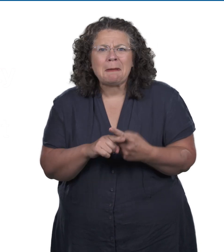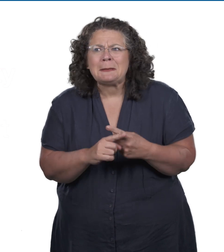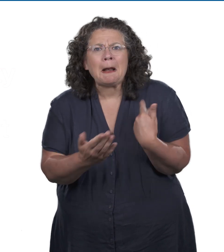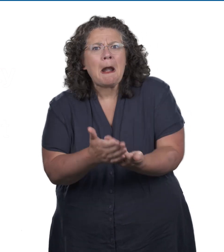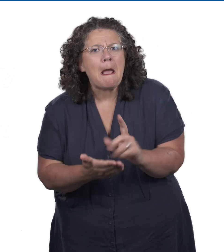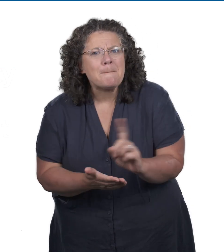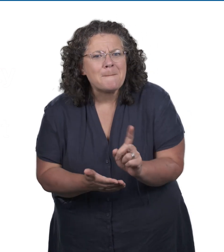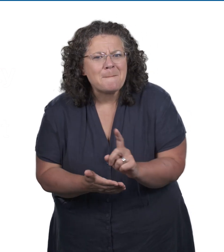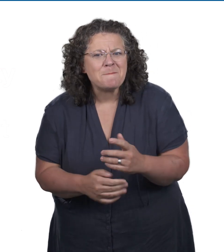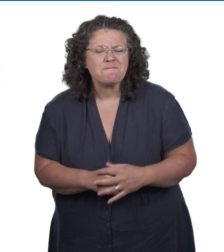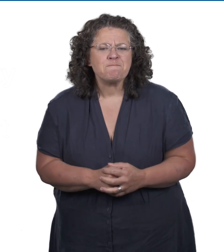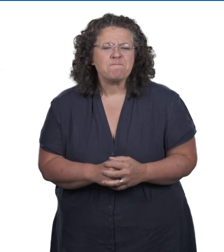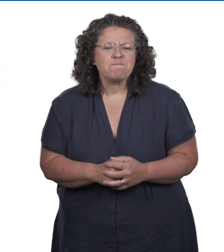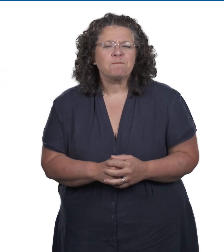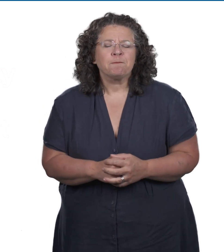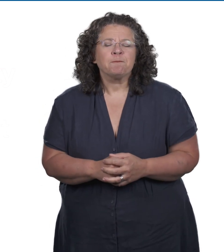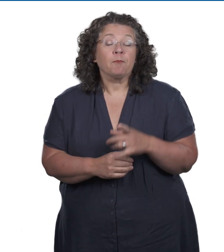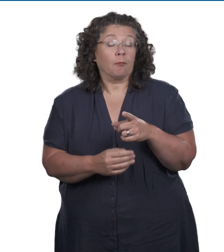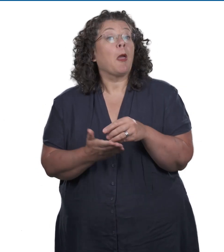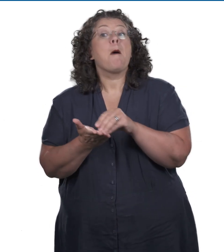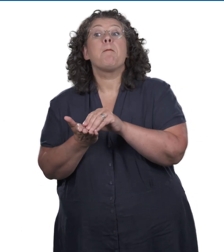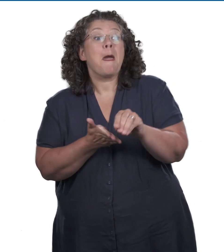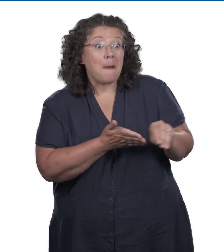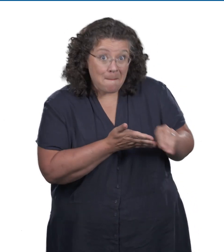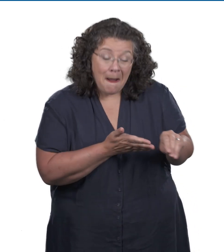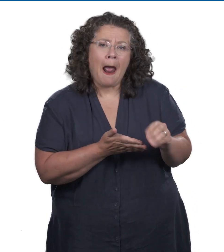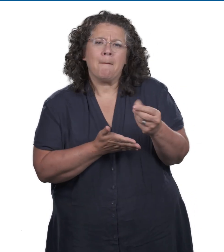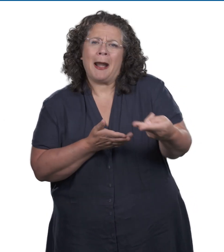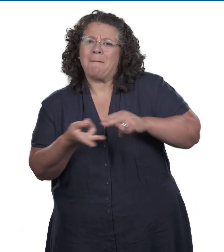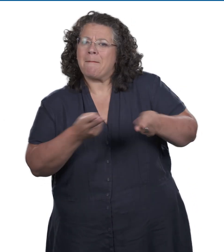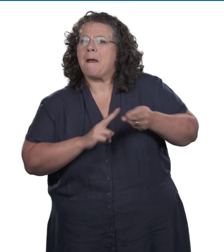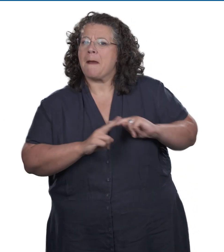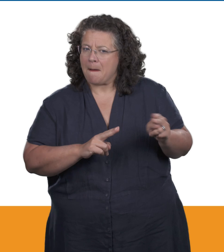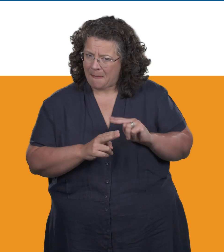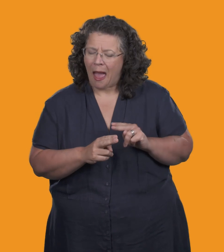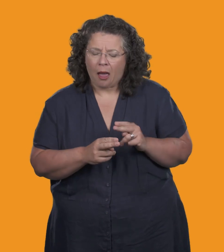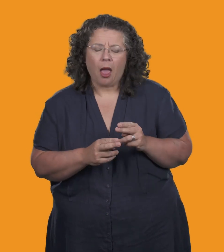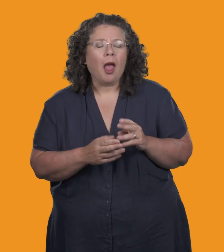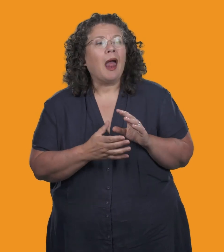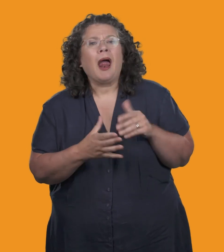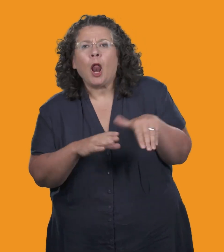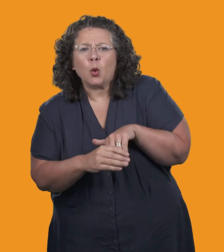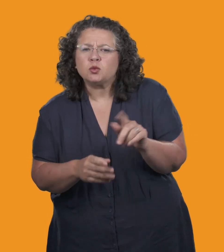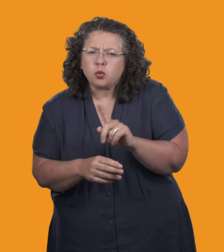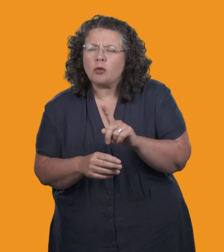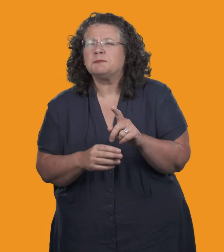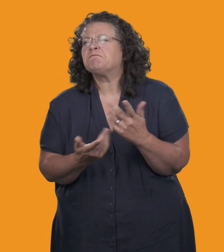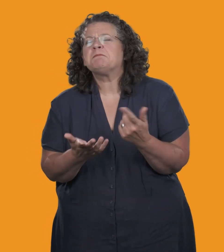What costs can be applied for? The costs you can apply for include things